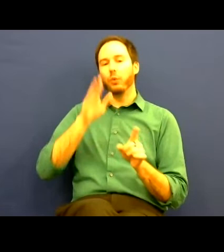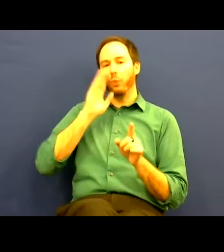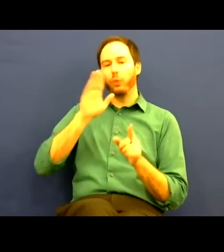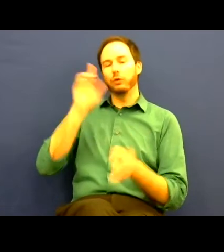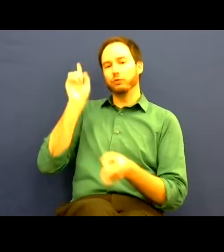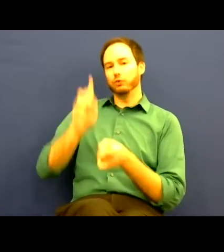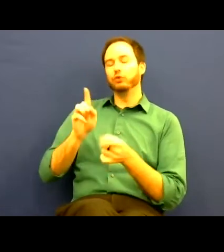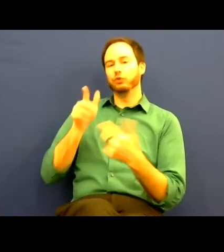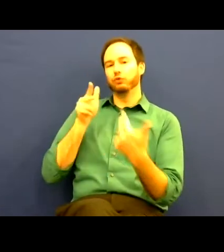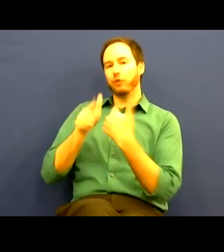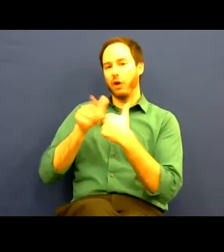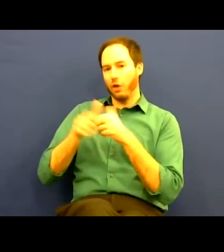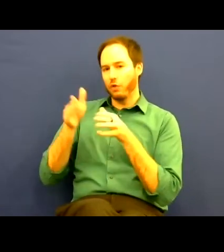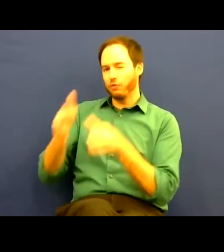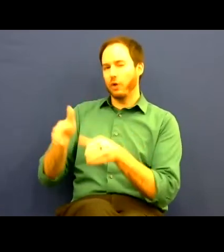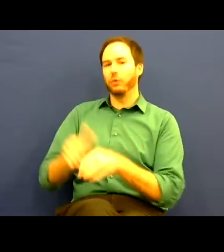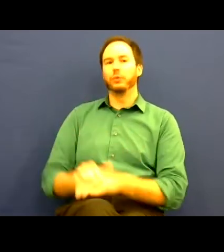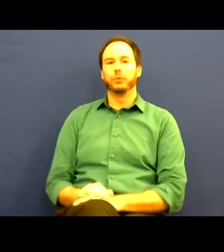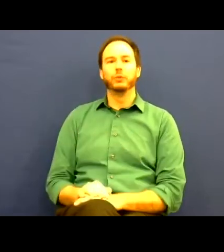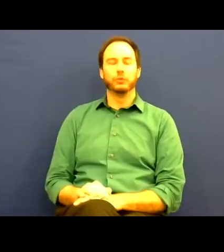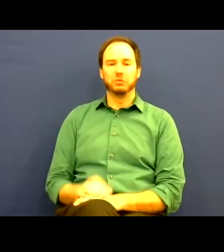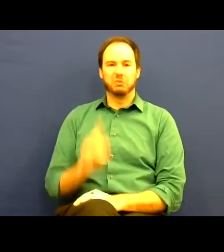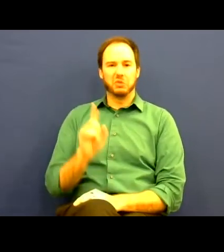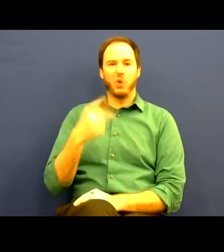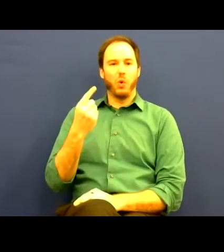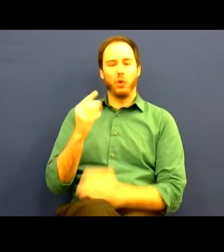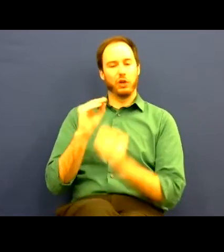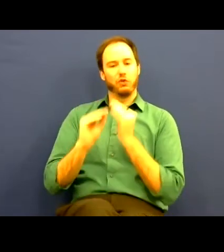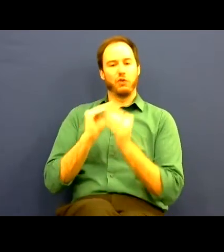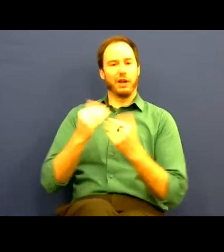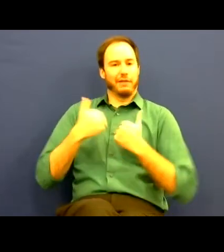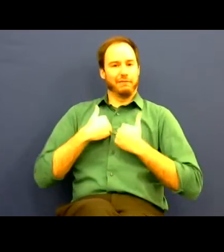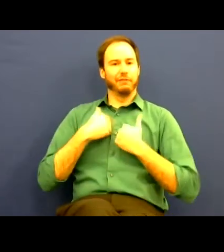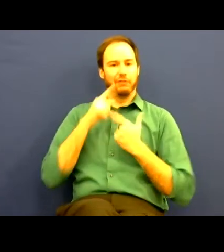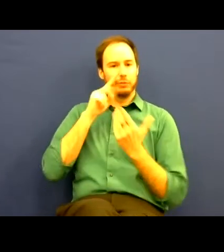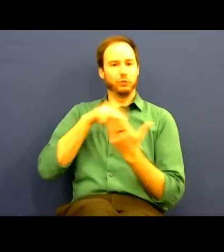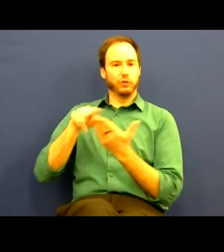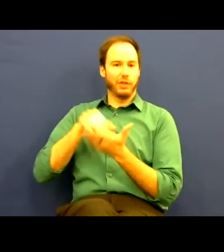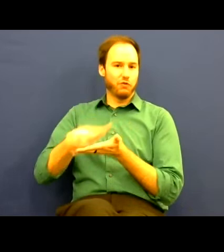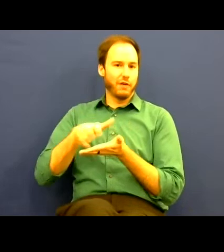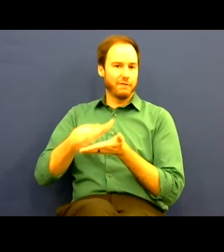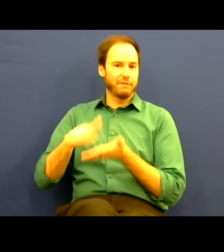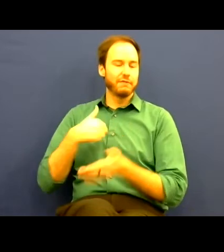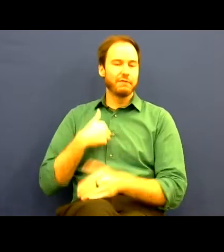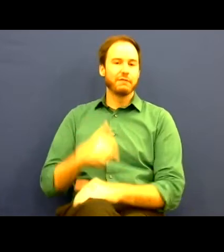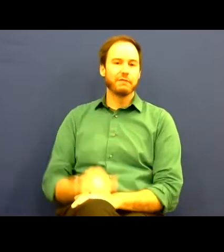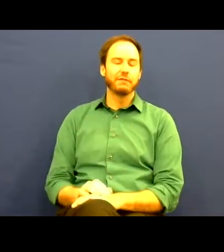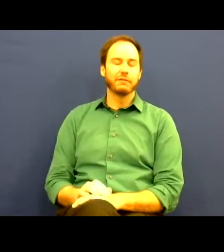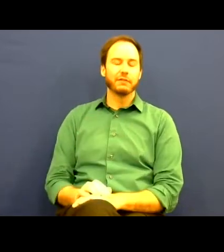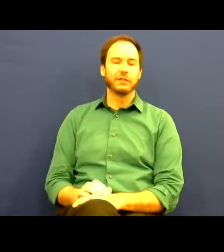traffic on the road. That was the only correction I had by the time I'd gotten probably about